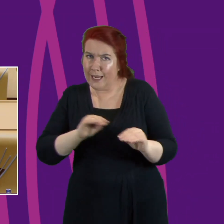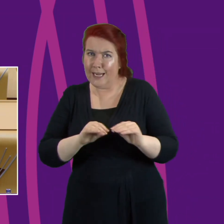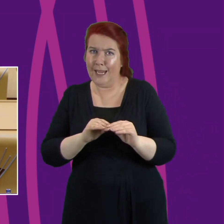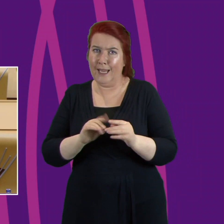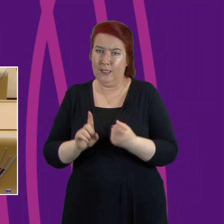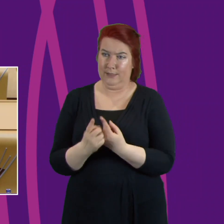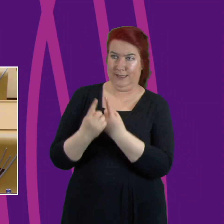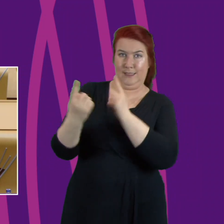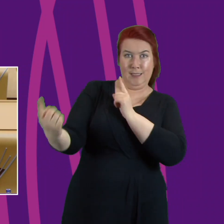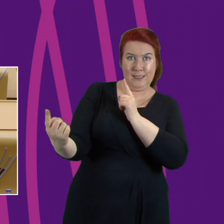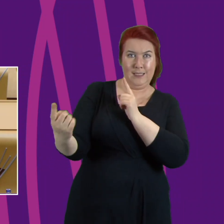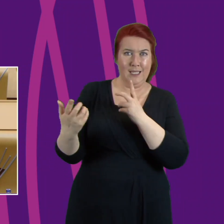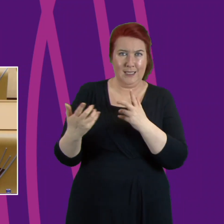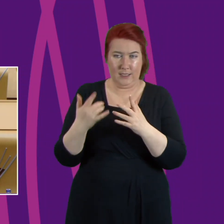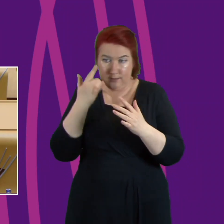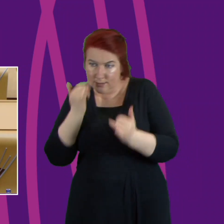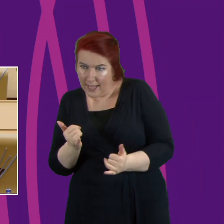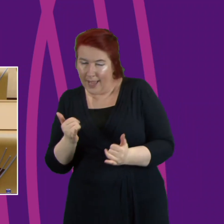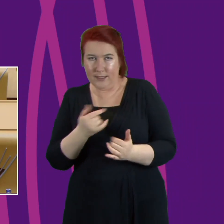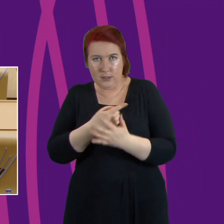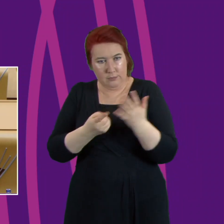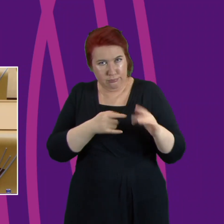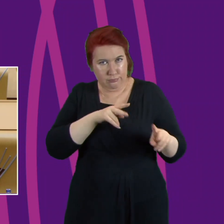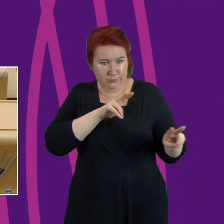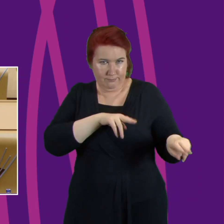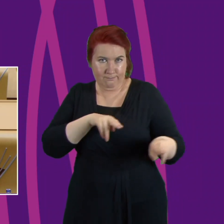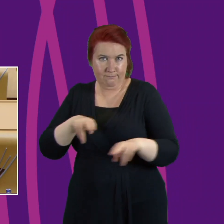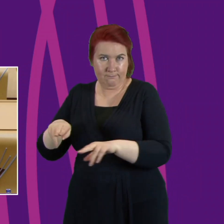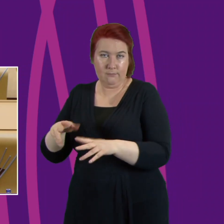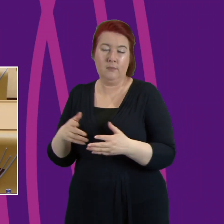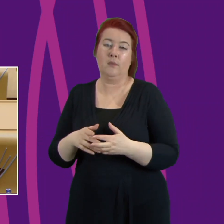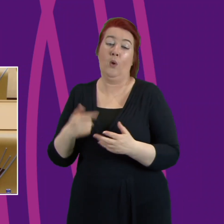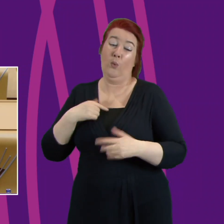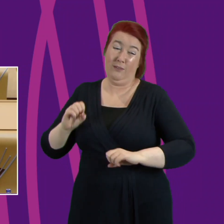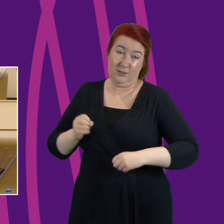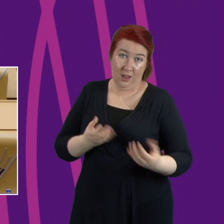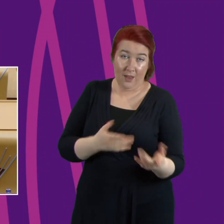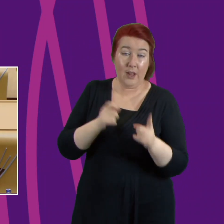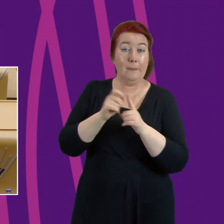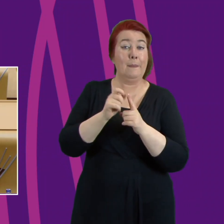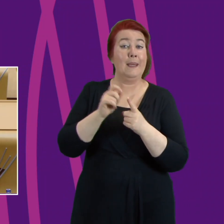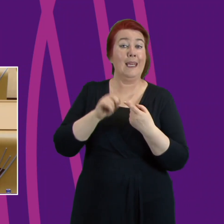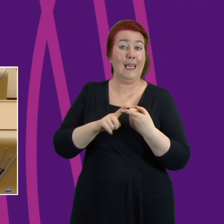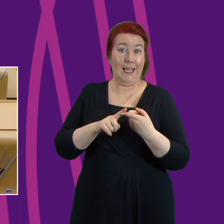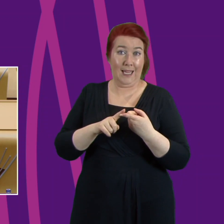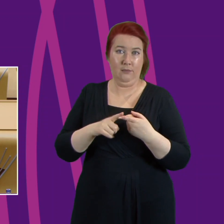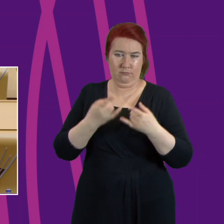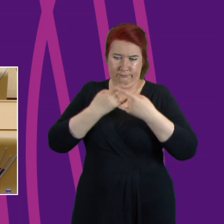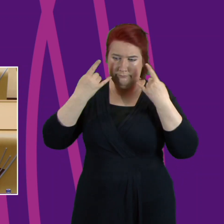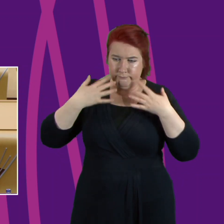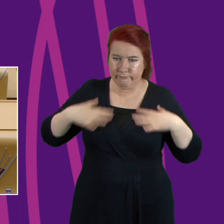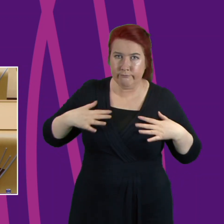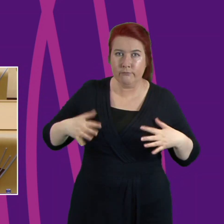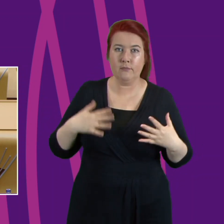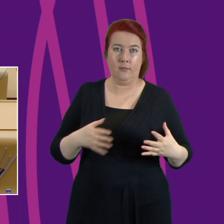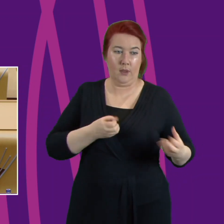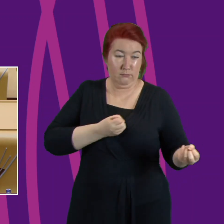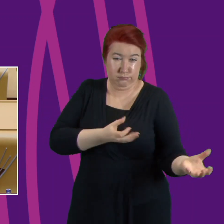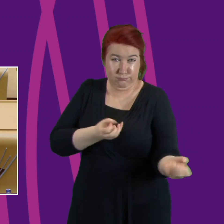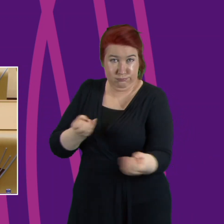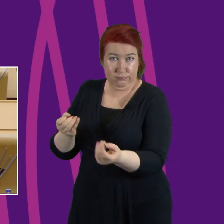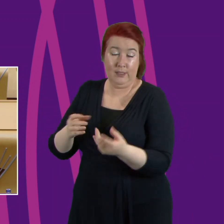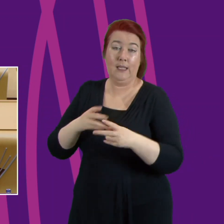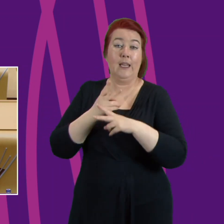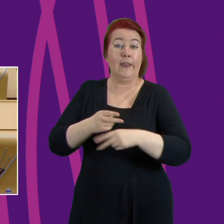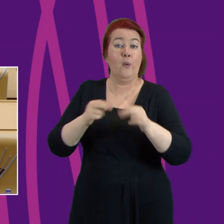and testing. We have provided a direct delivery of PPE to care homes and have worked with local partners to